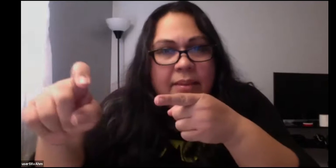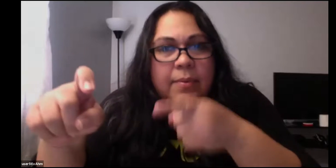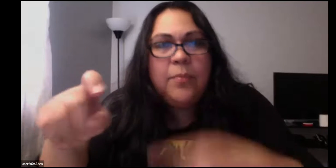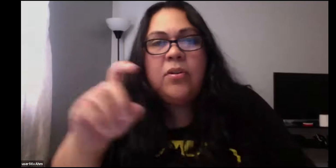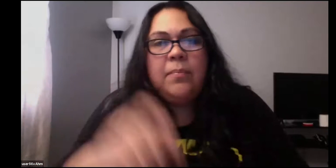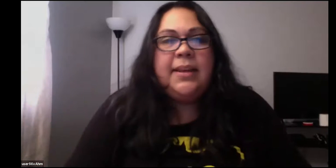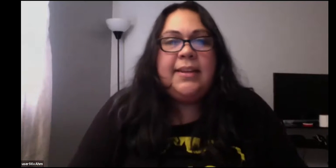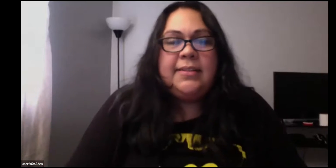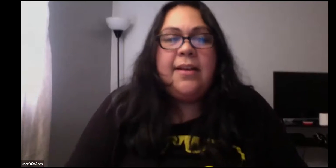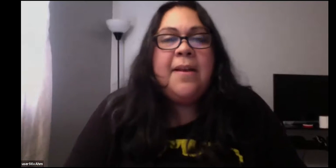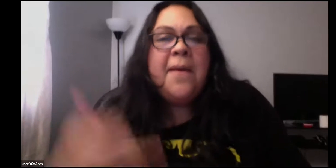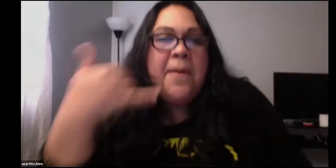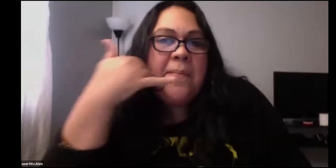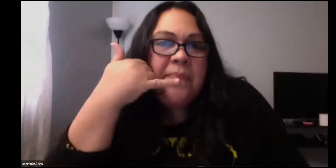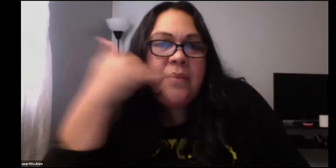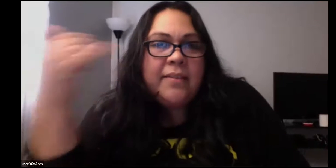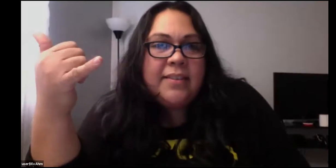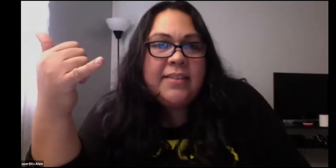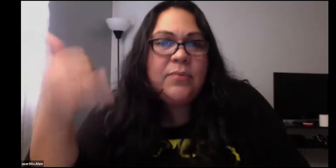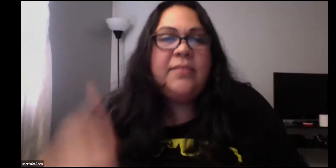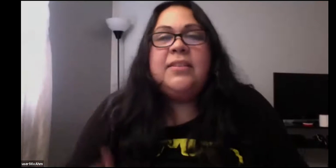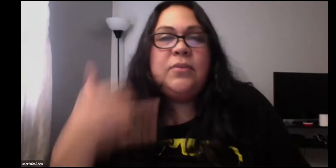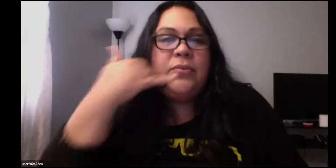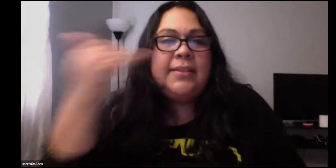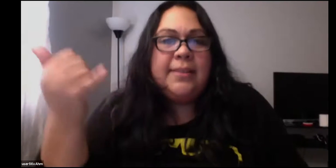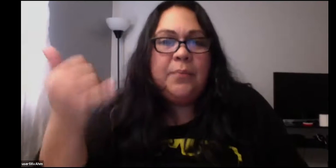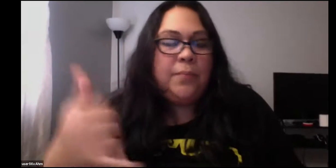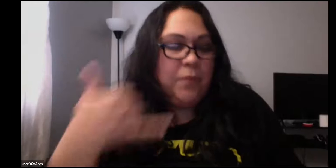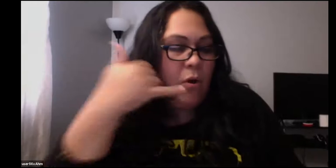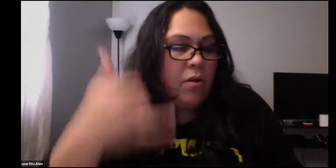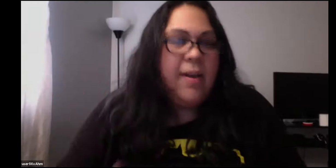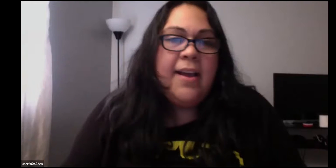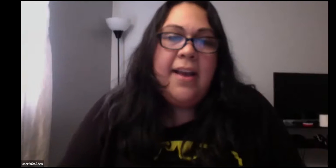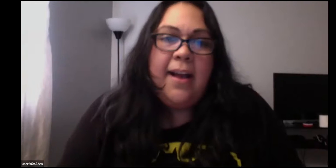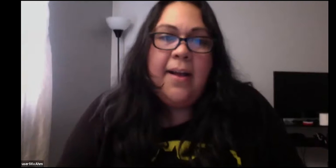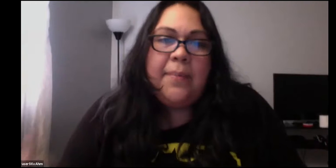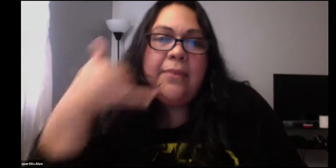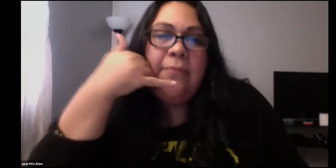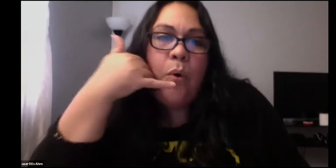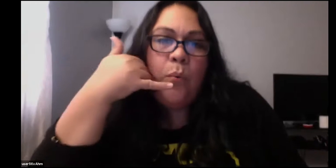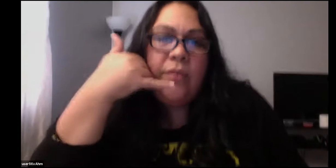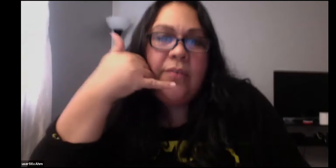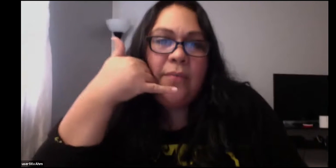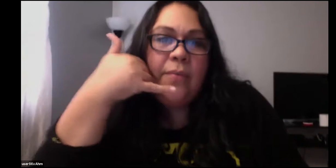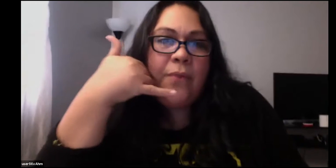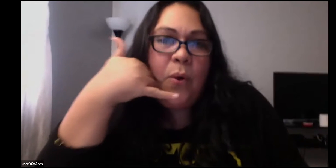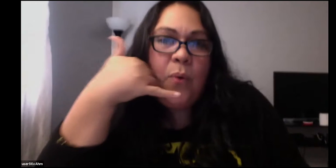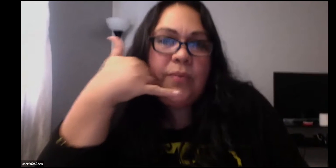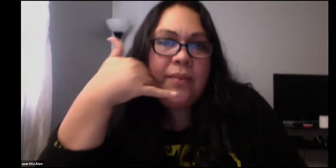more complicated sign. This one's really simple, call. And phone,